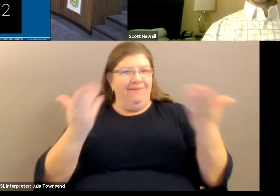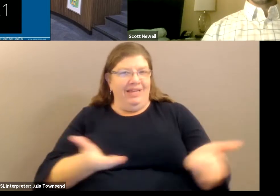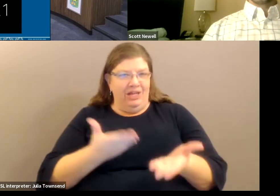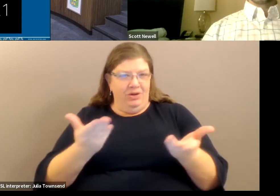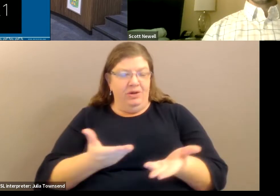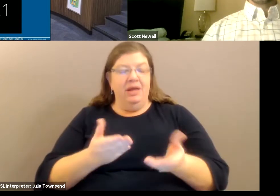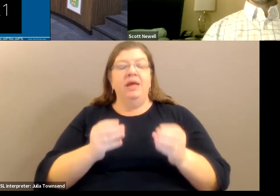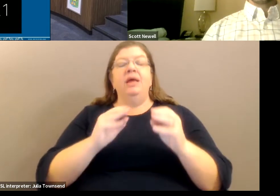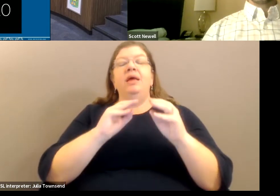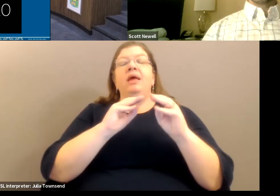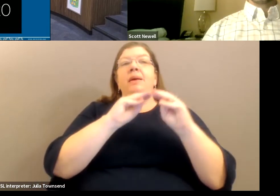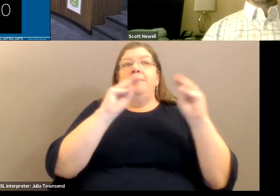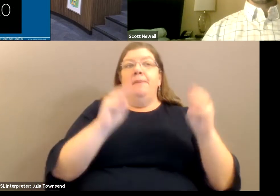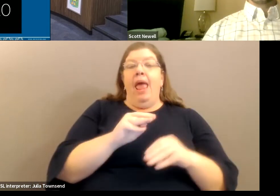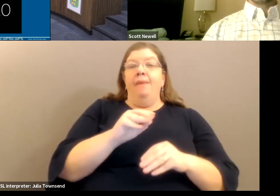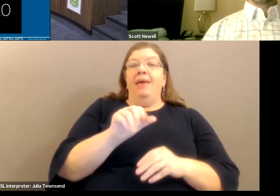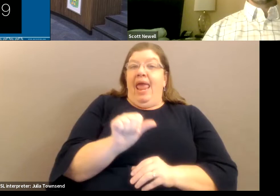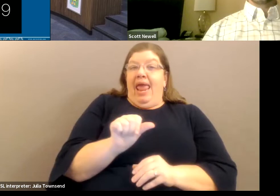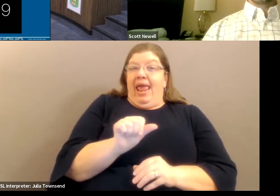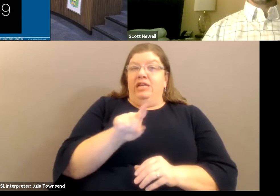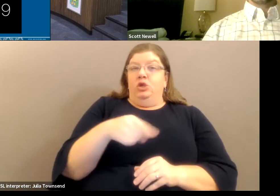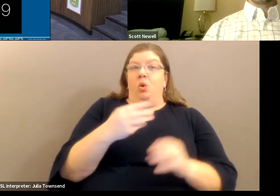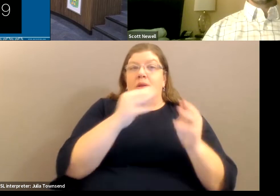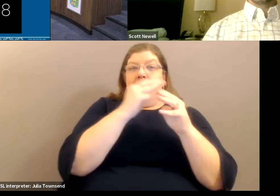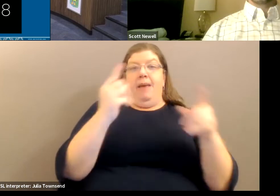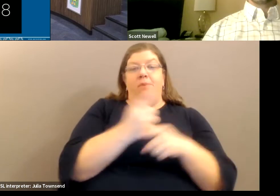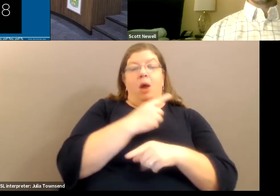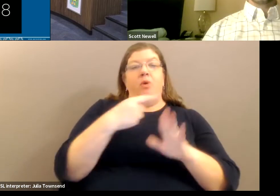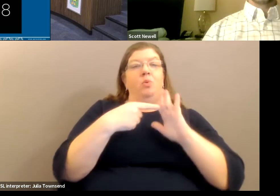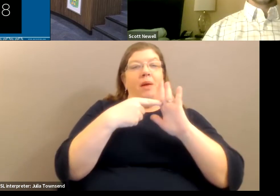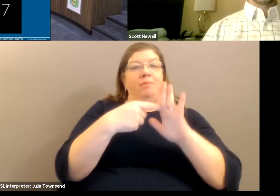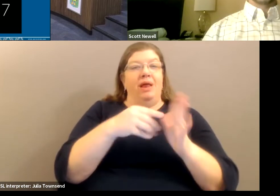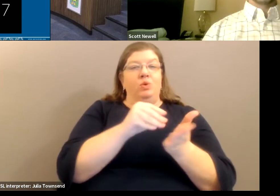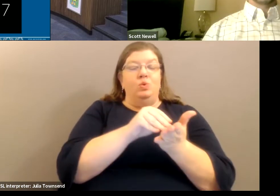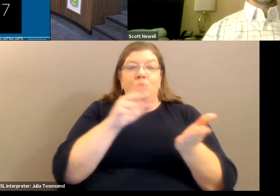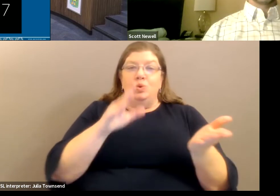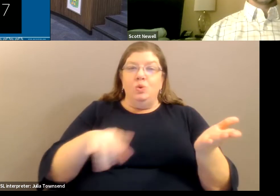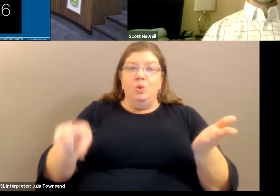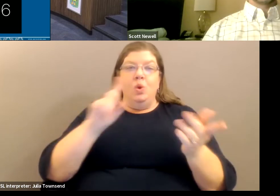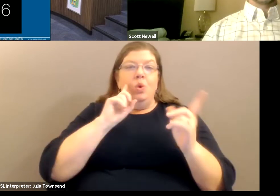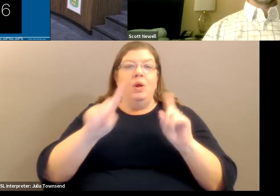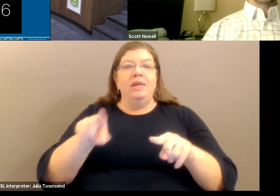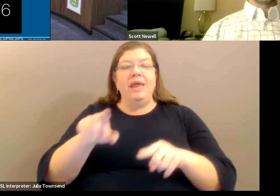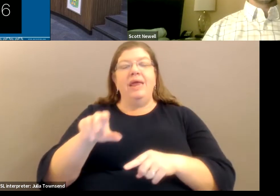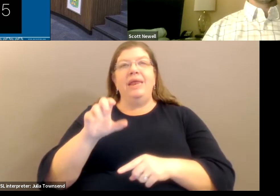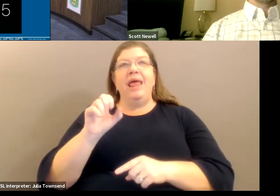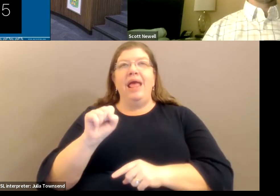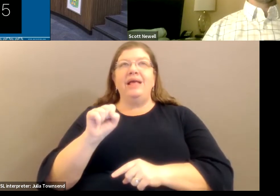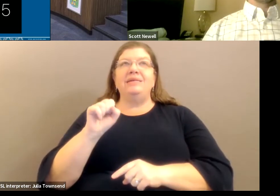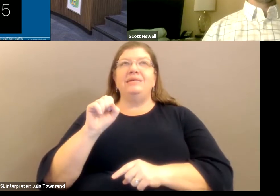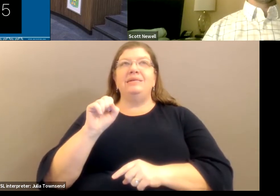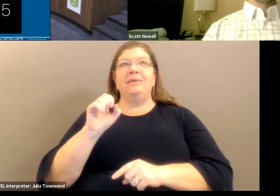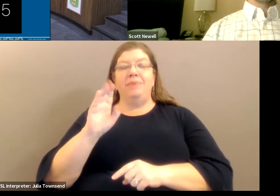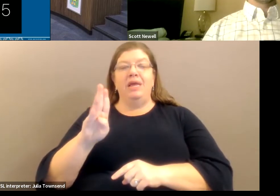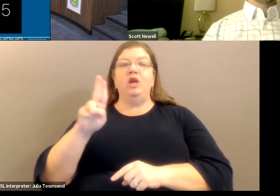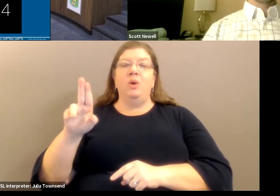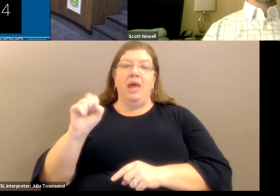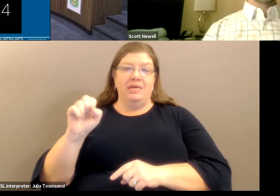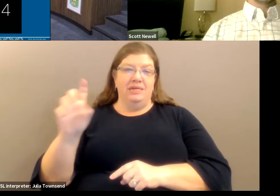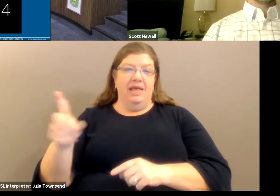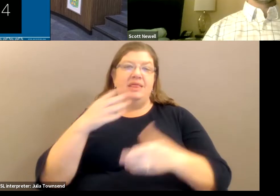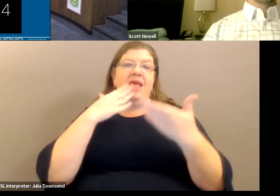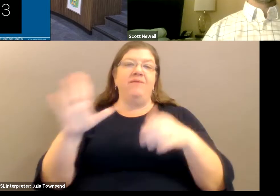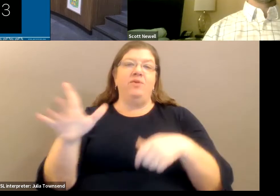map A is the only map that gives proper representation to students who attend SBUSD. Thank you for your time.